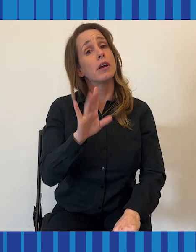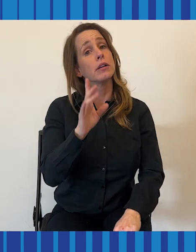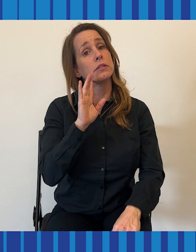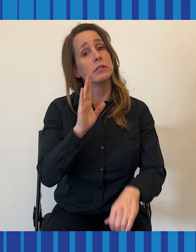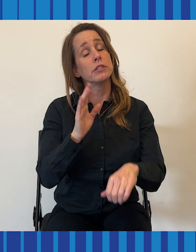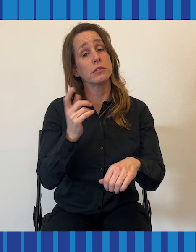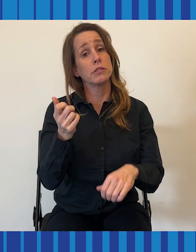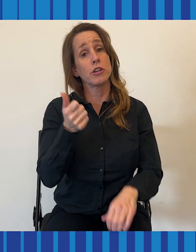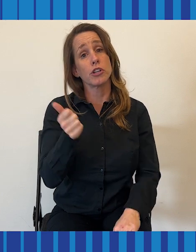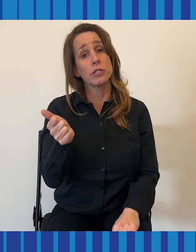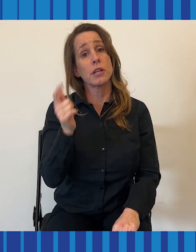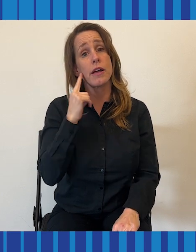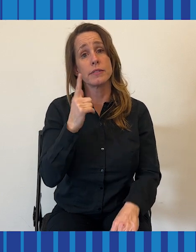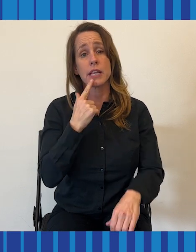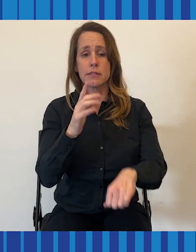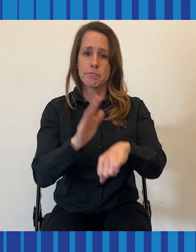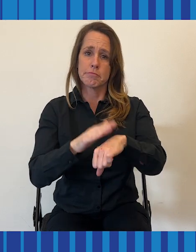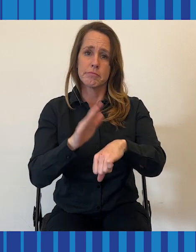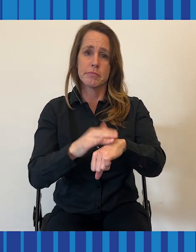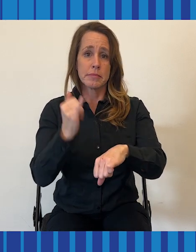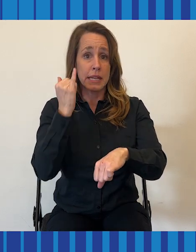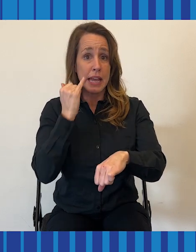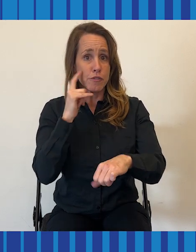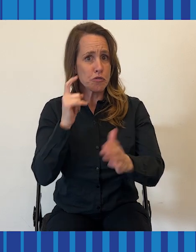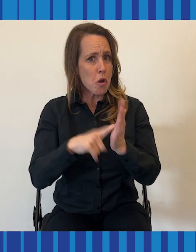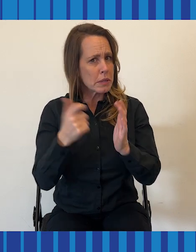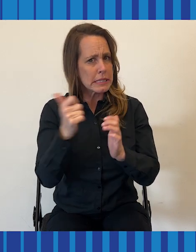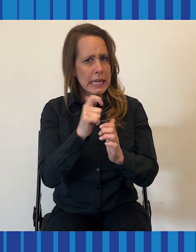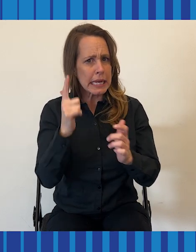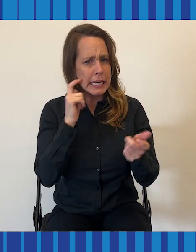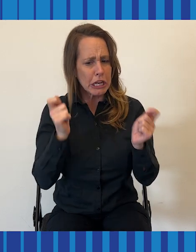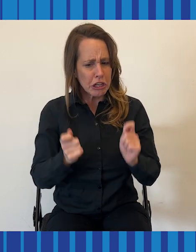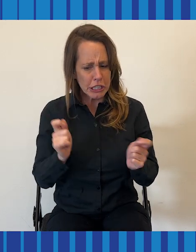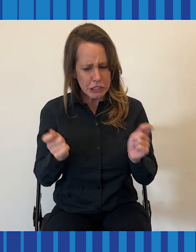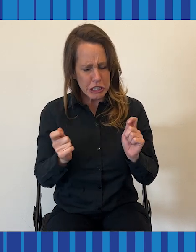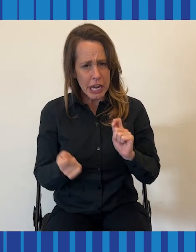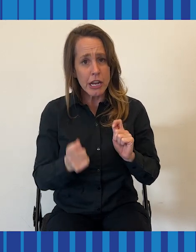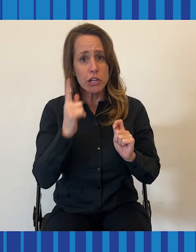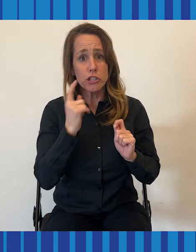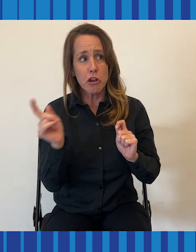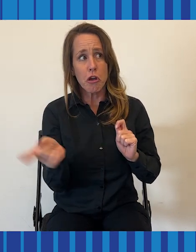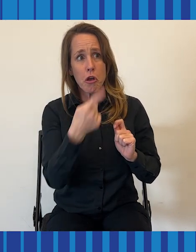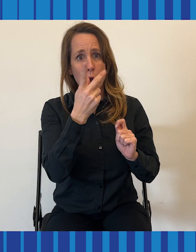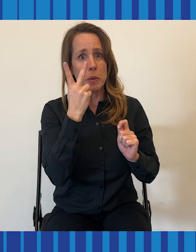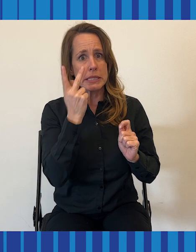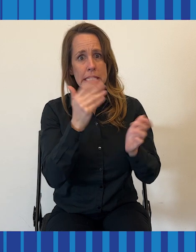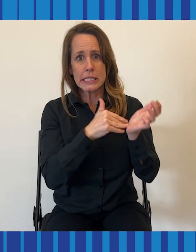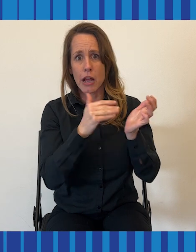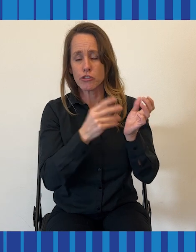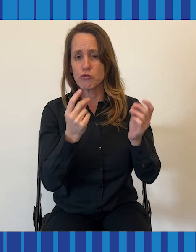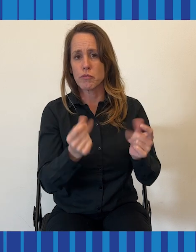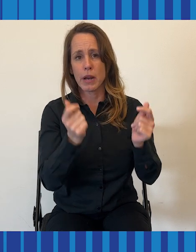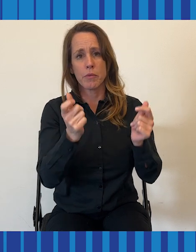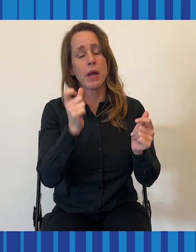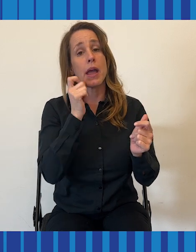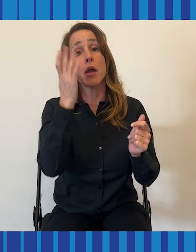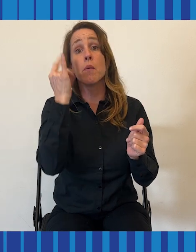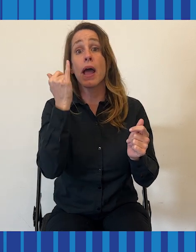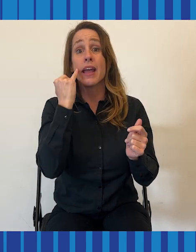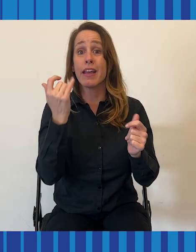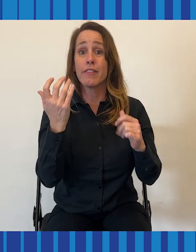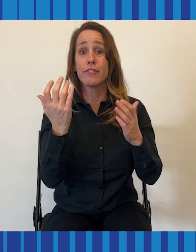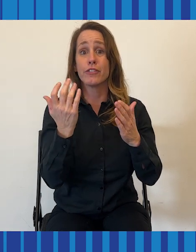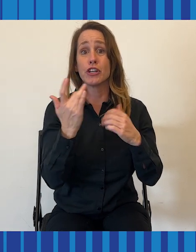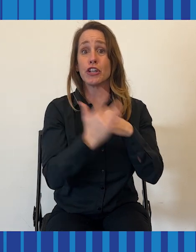to go see someone right away if you notice a change in your hearing, because the earlier you can get help, usually the better your treatment will work.